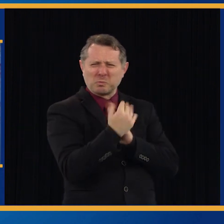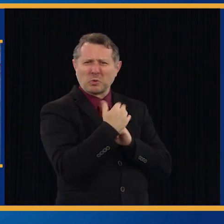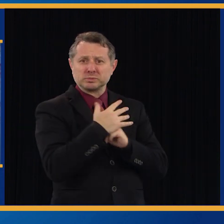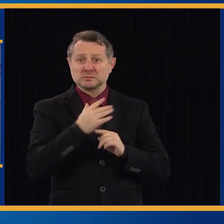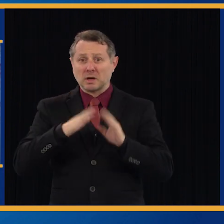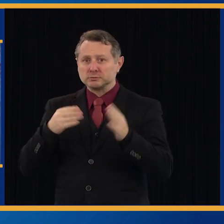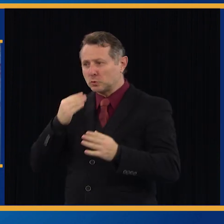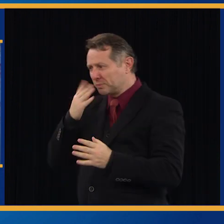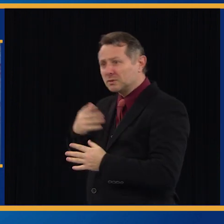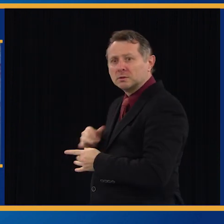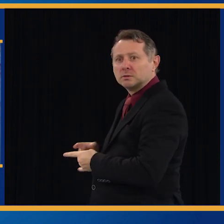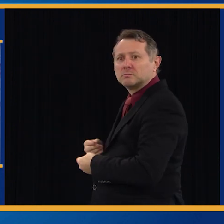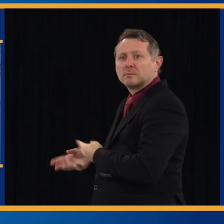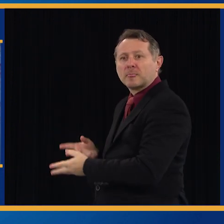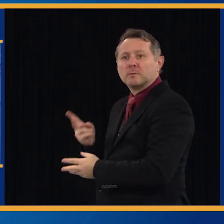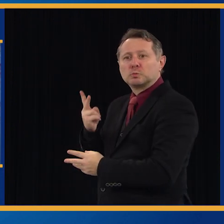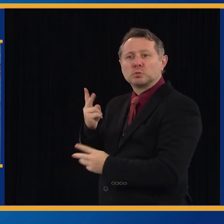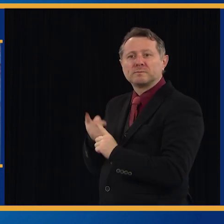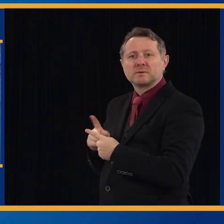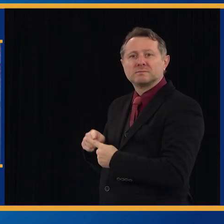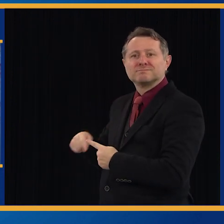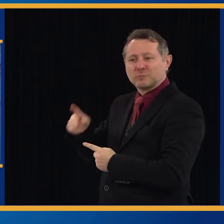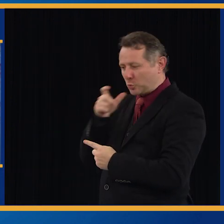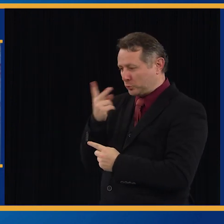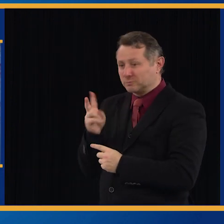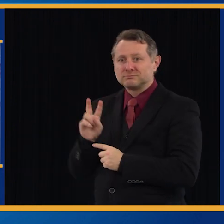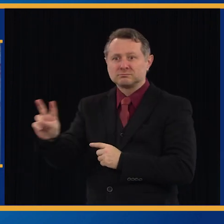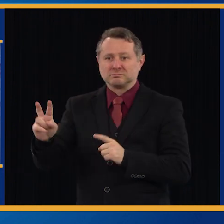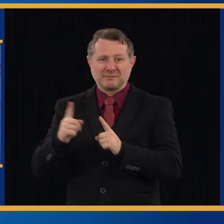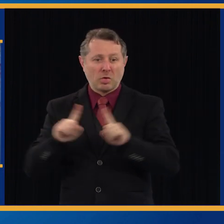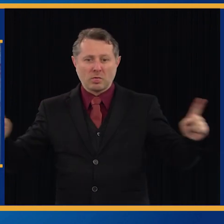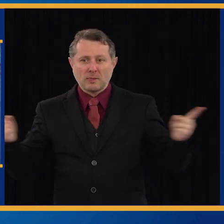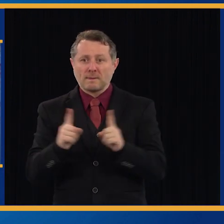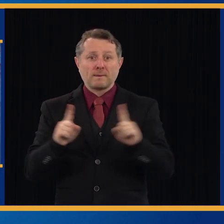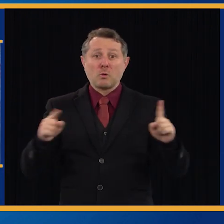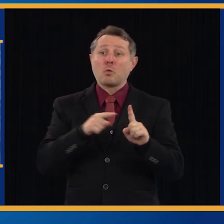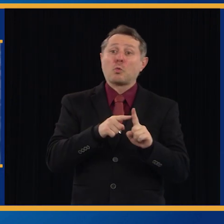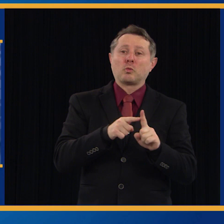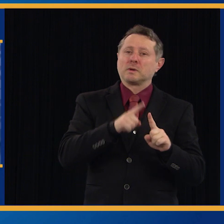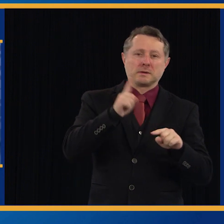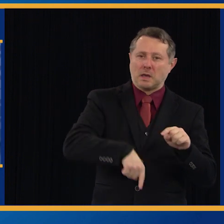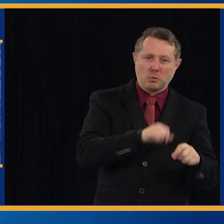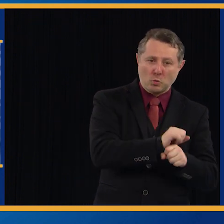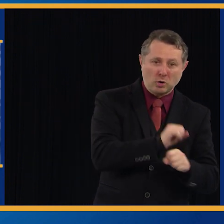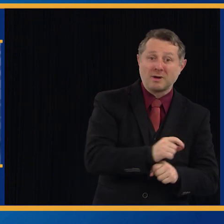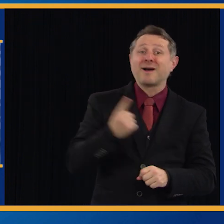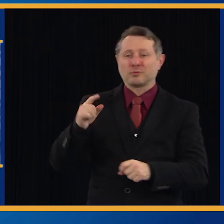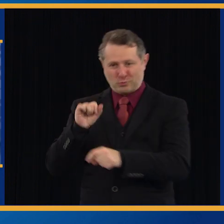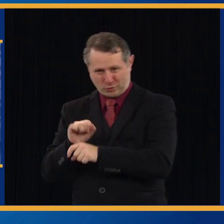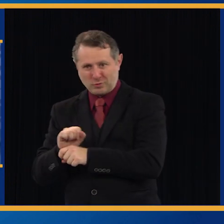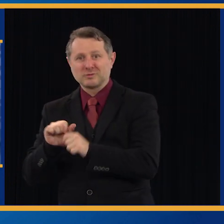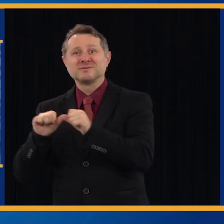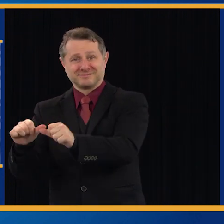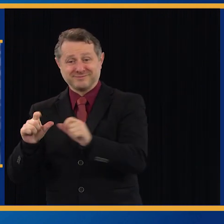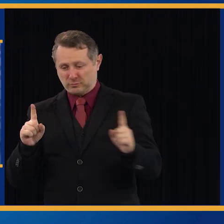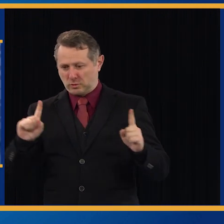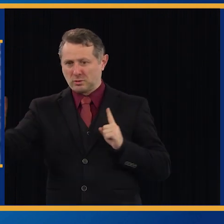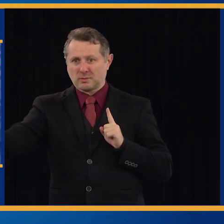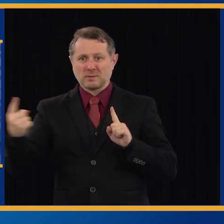earners. One of them is now not working. They're living just on that one salary.